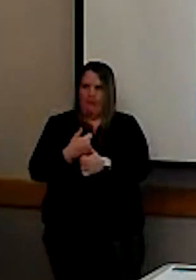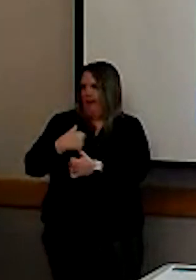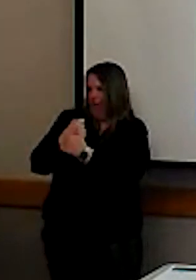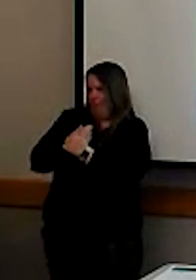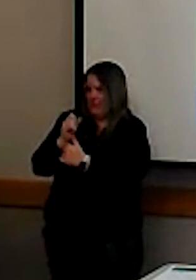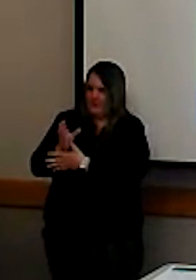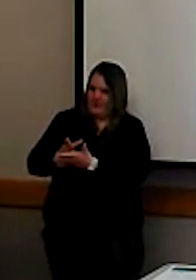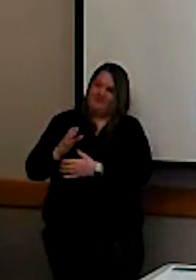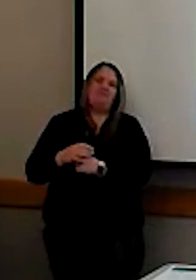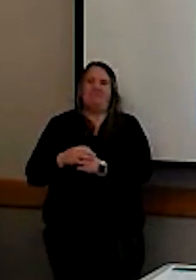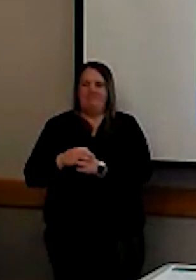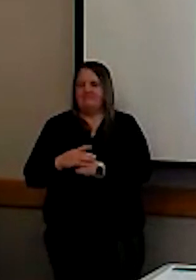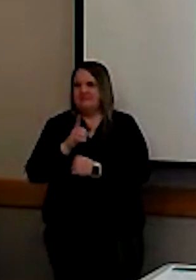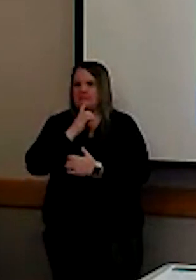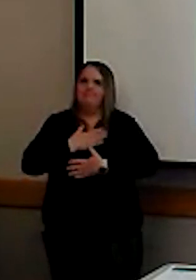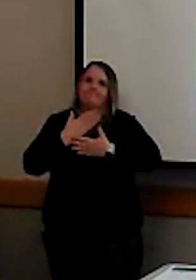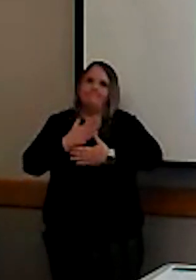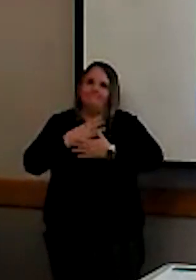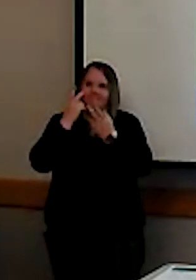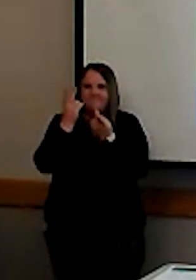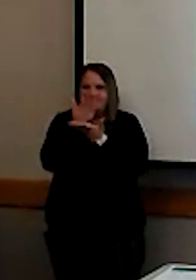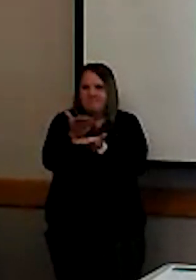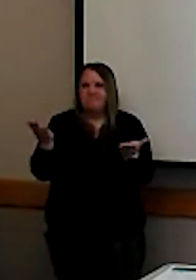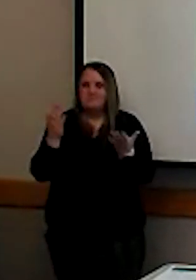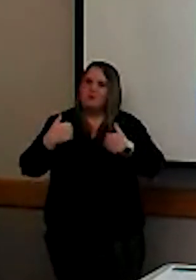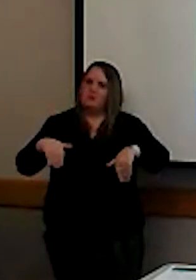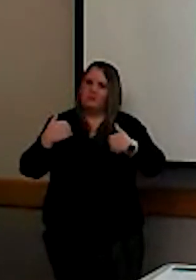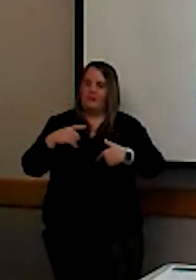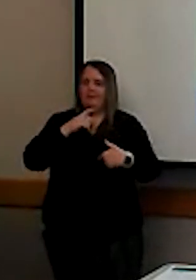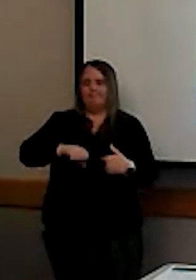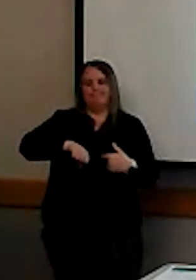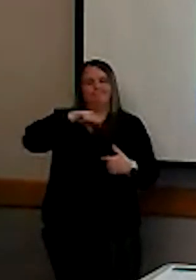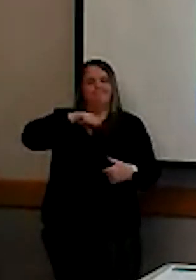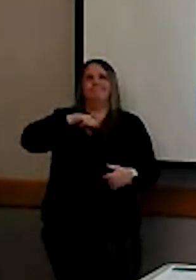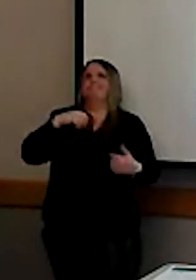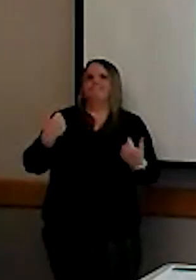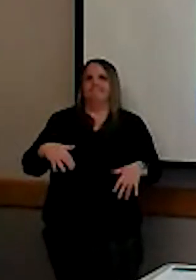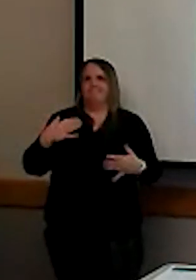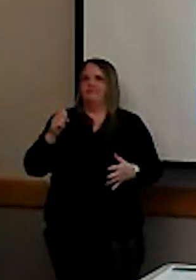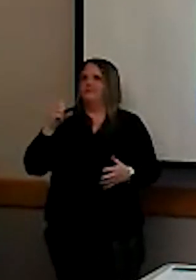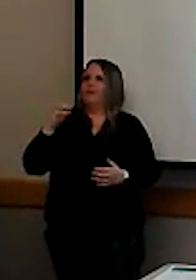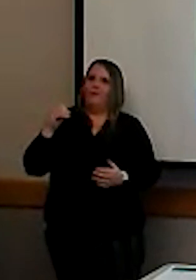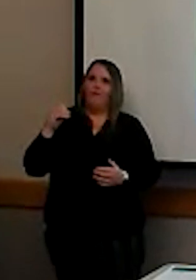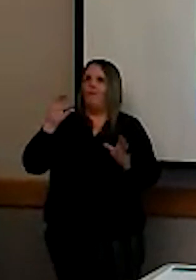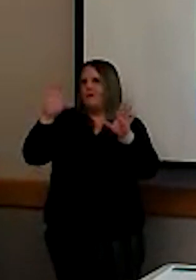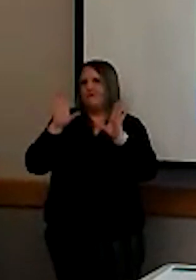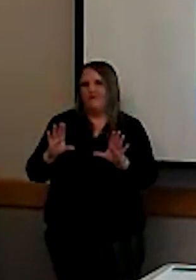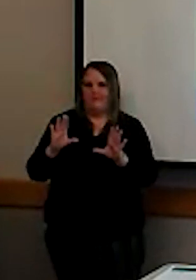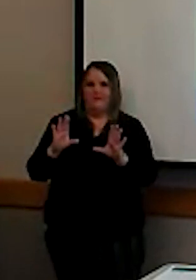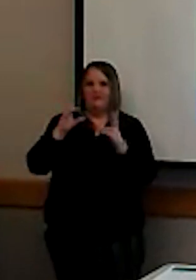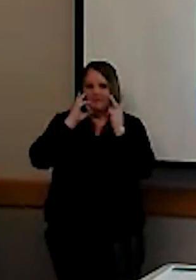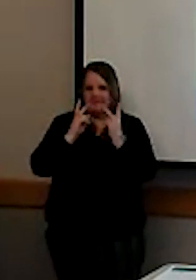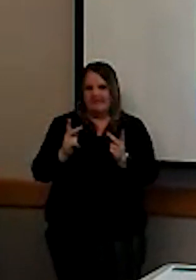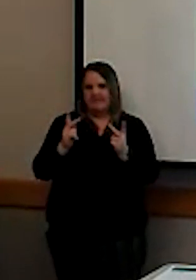love. And it's such a joy to see them because they take such pride in it. It's so wonderful